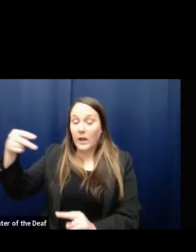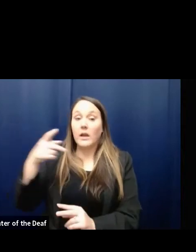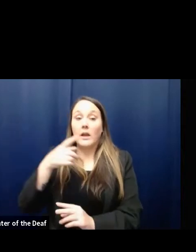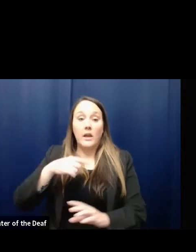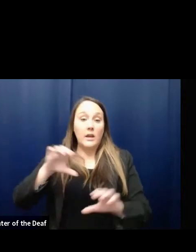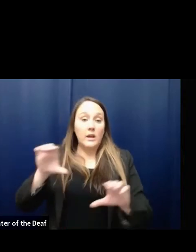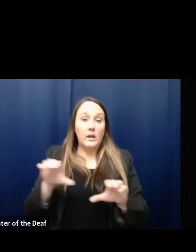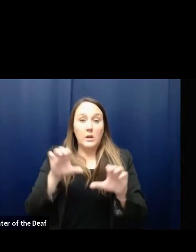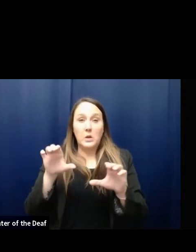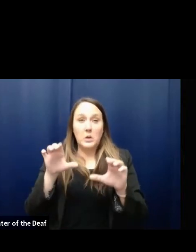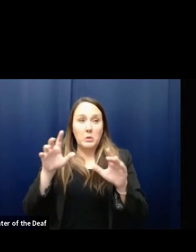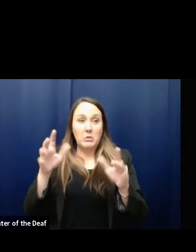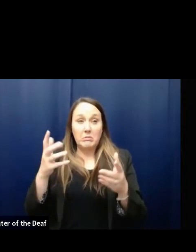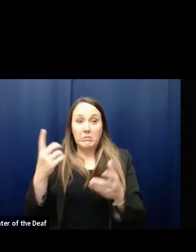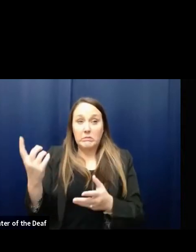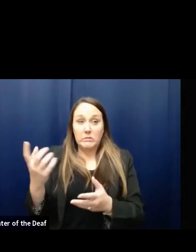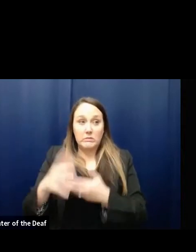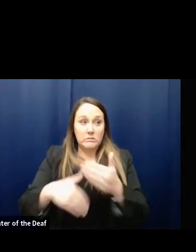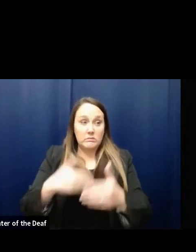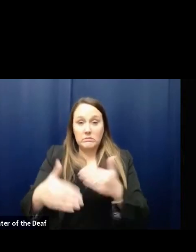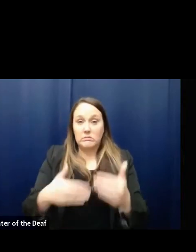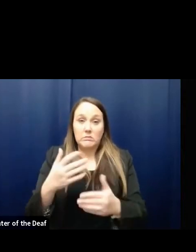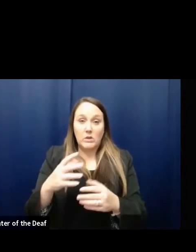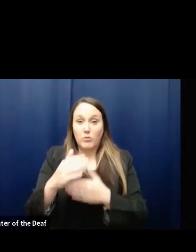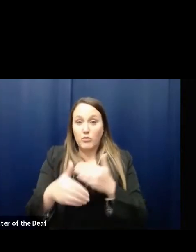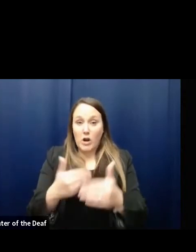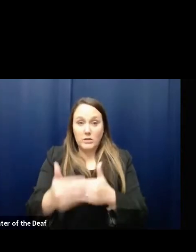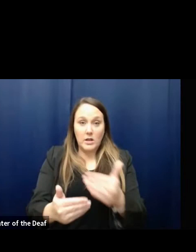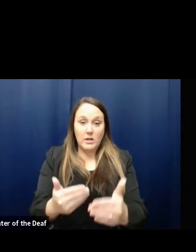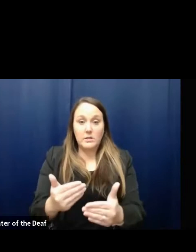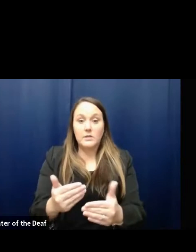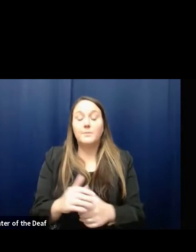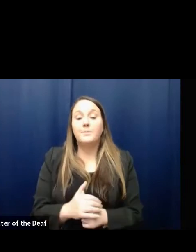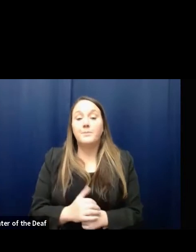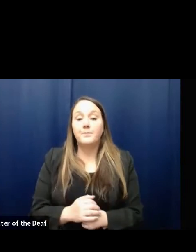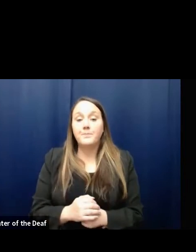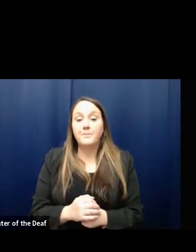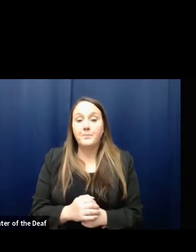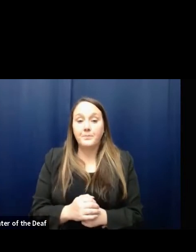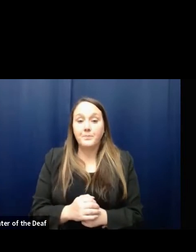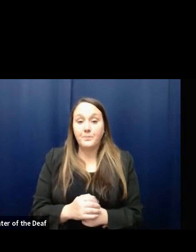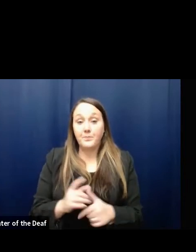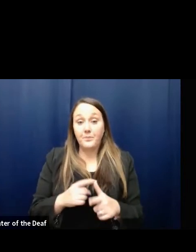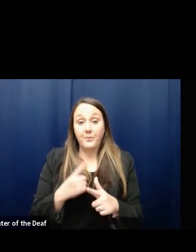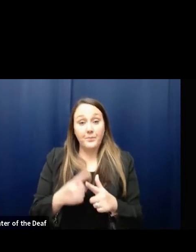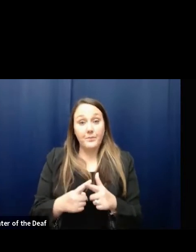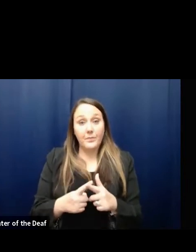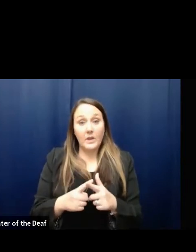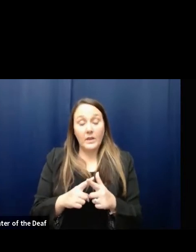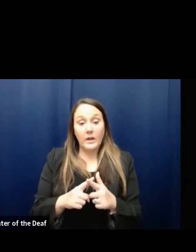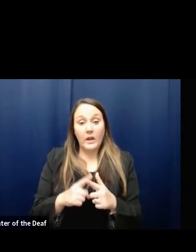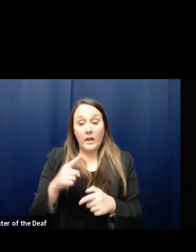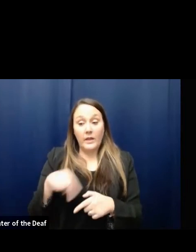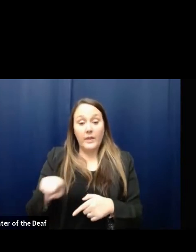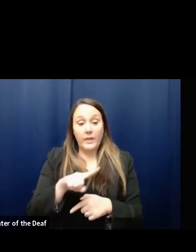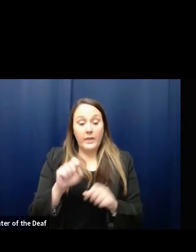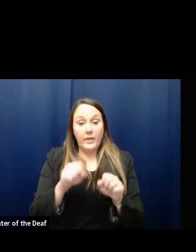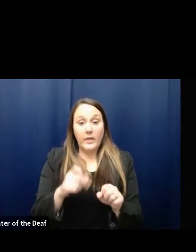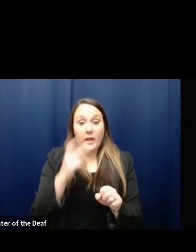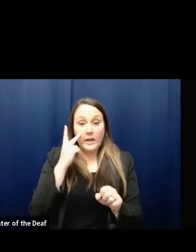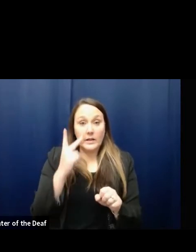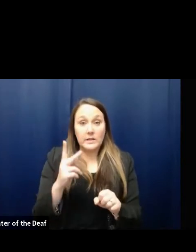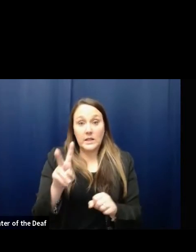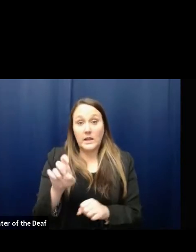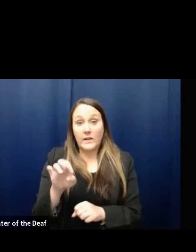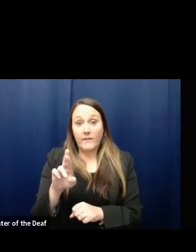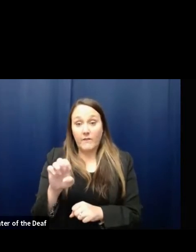a cycle threshold process, I forgot the word, that then enables them to see the viral